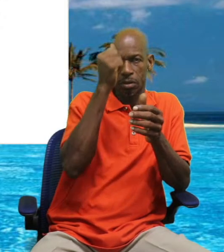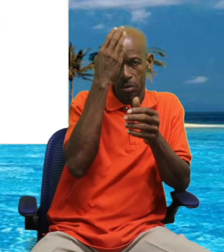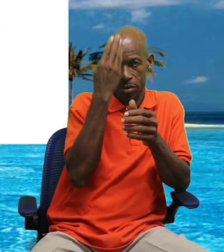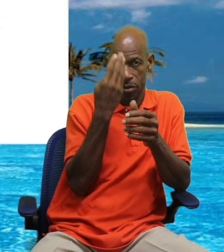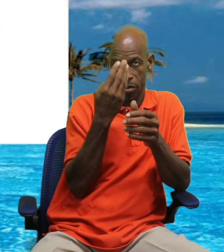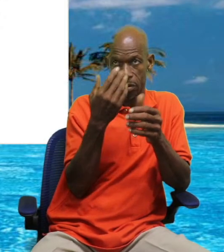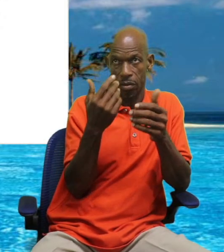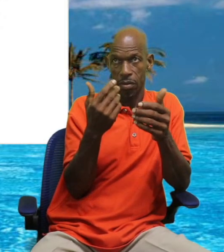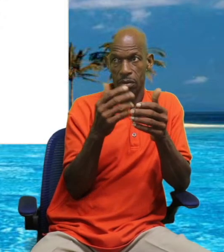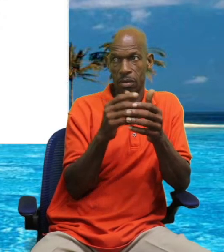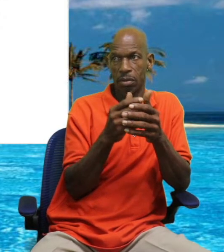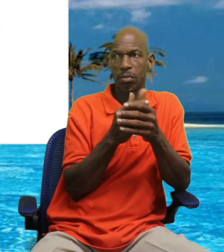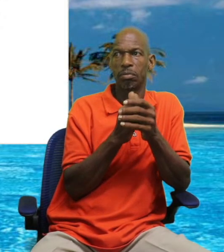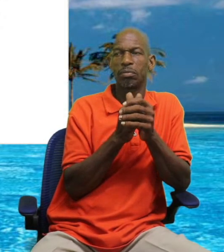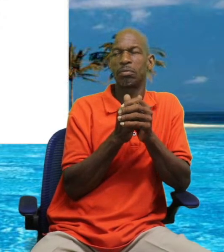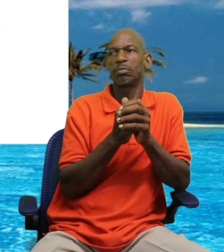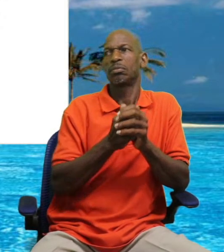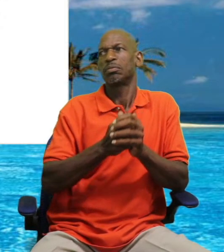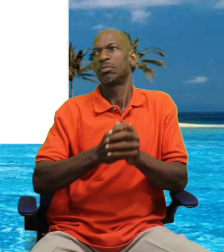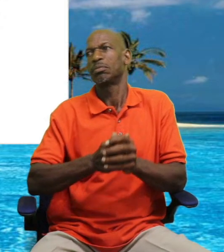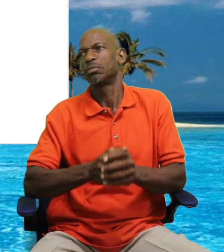Yeah, Selwyn is still writing.